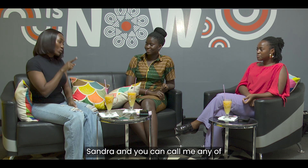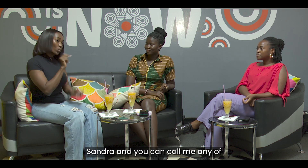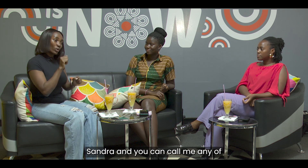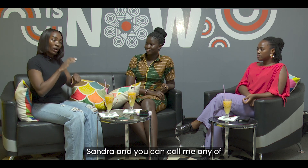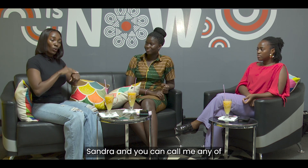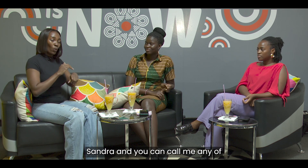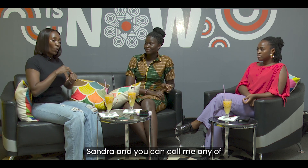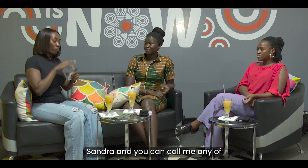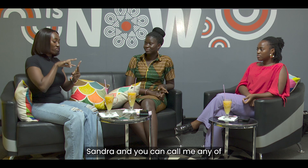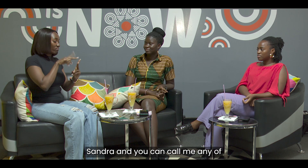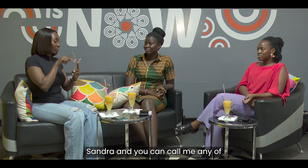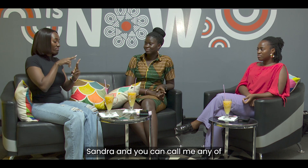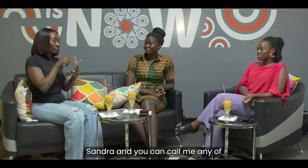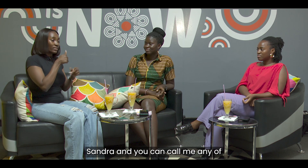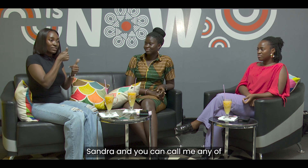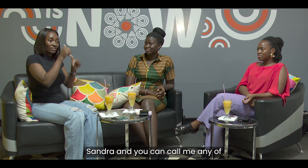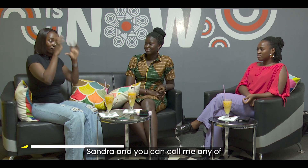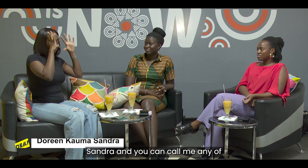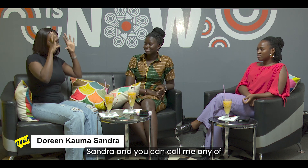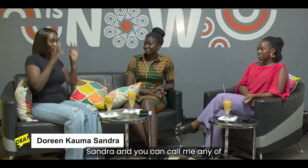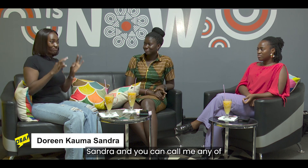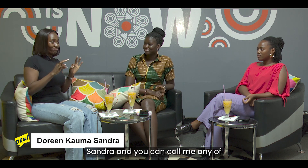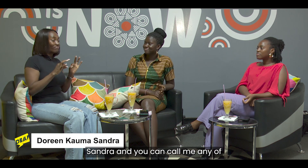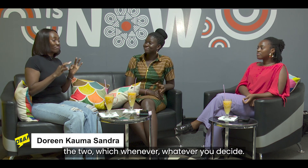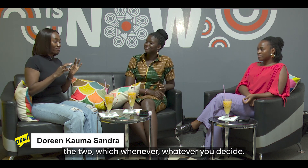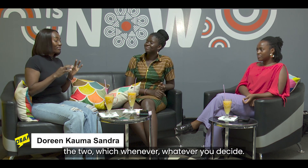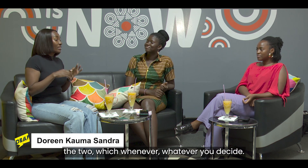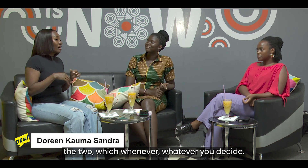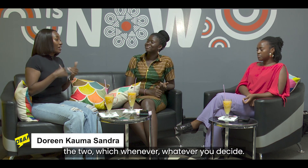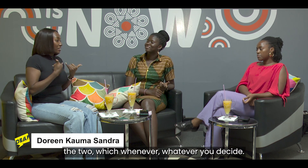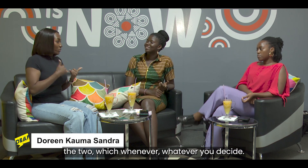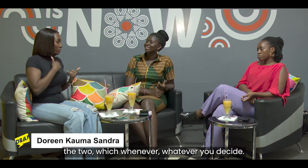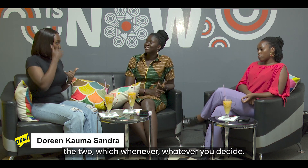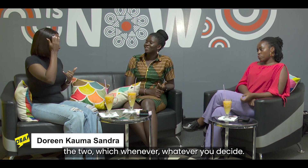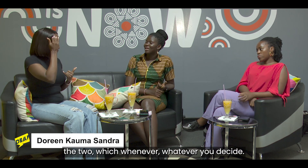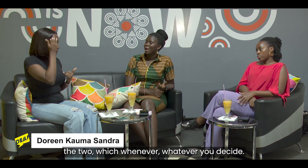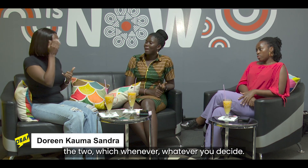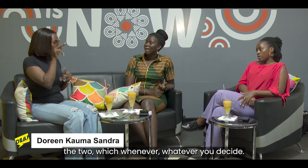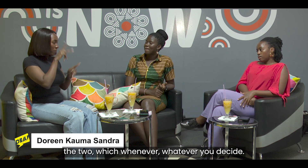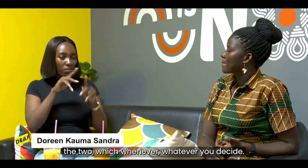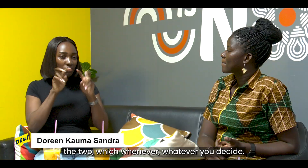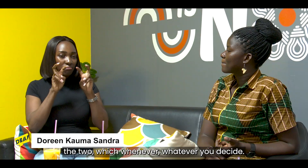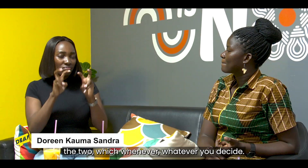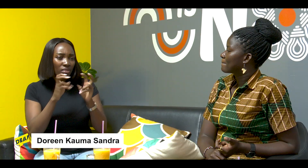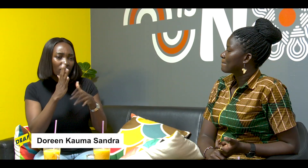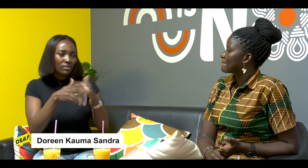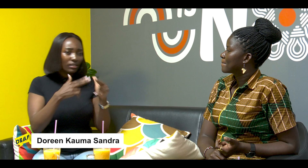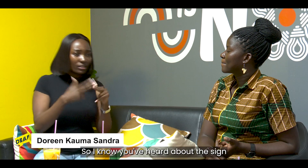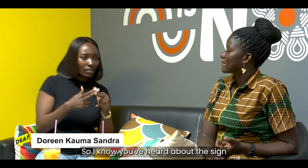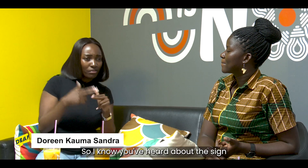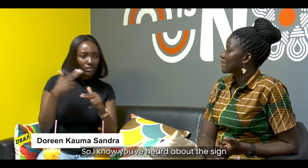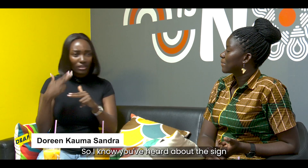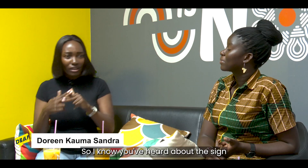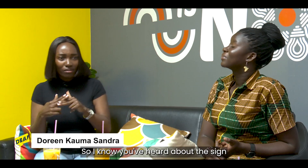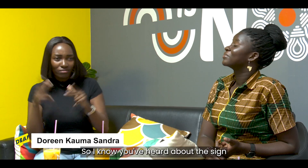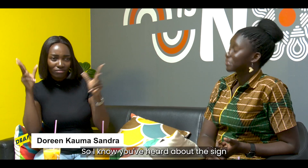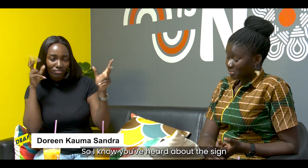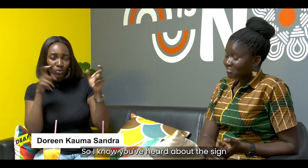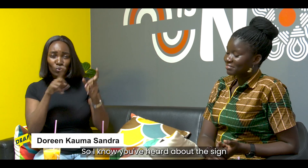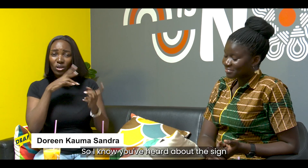Sandra, and you can call me any of the two, whatever you decide. So I know you've heard about the